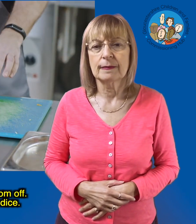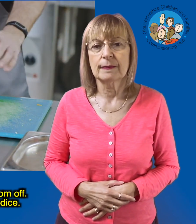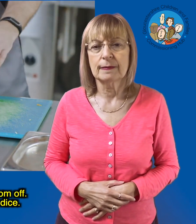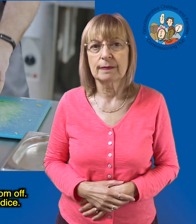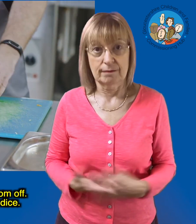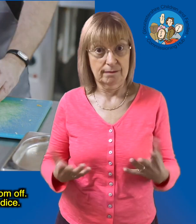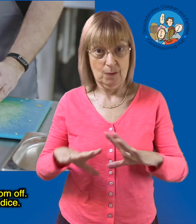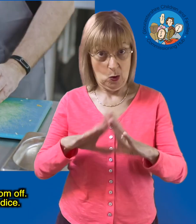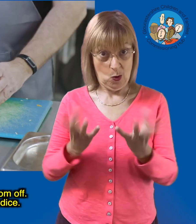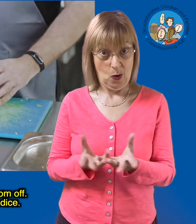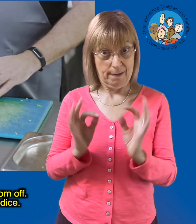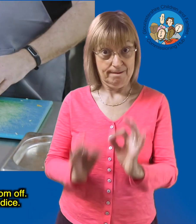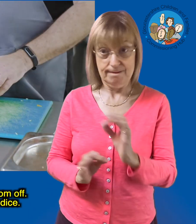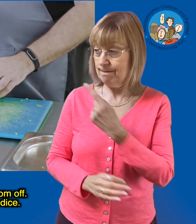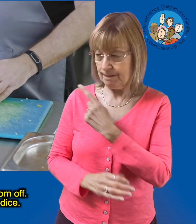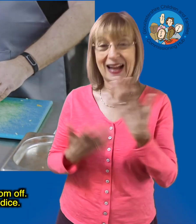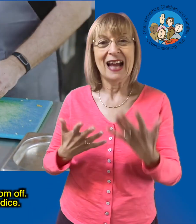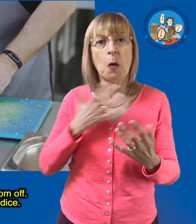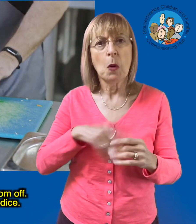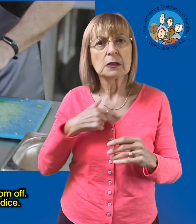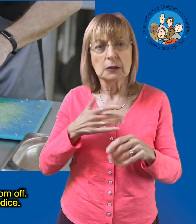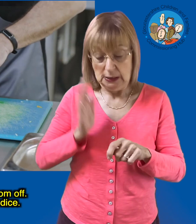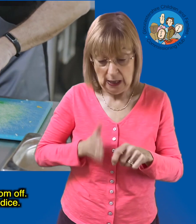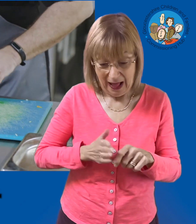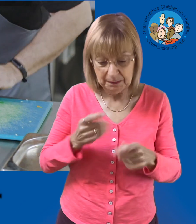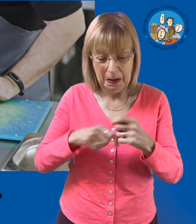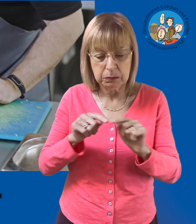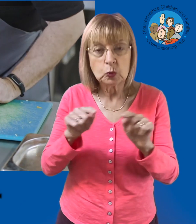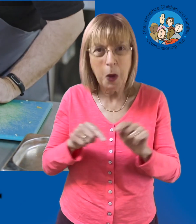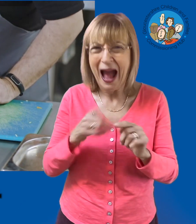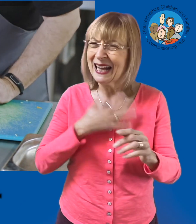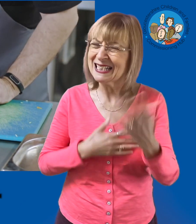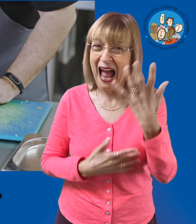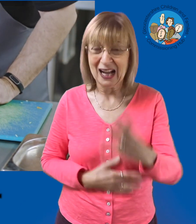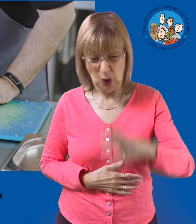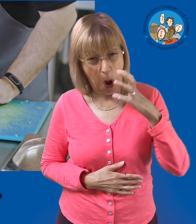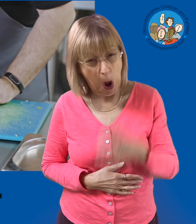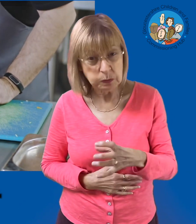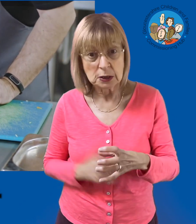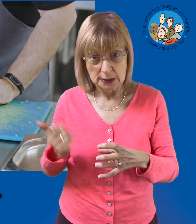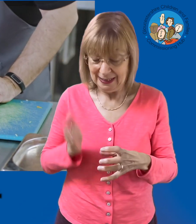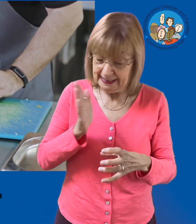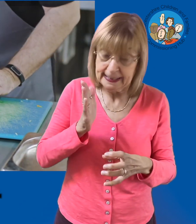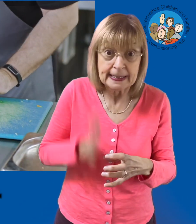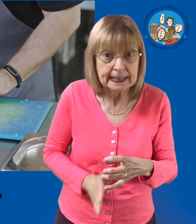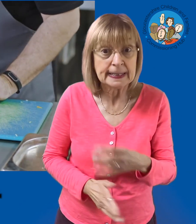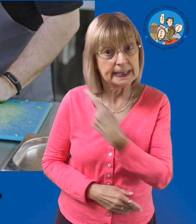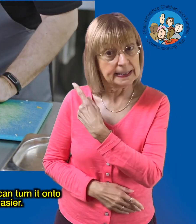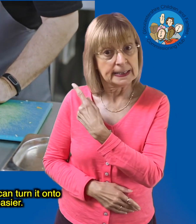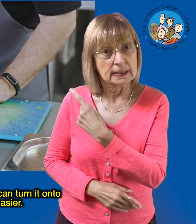And now I'm going to cut into strips and dice. So claw technique, cut